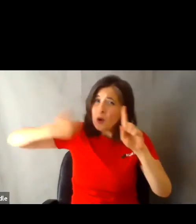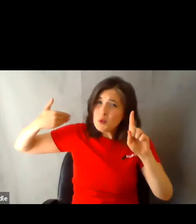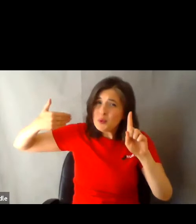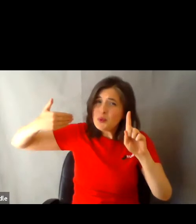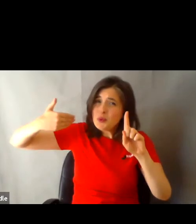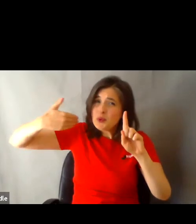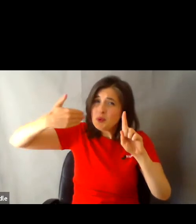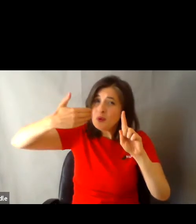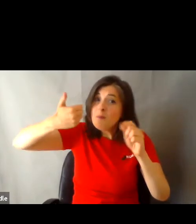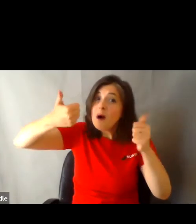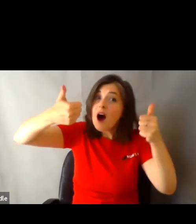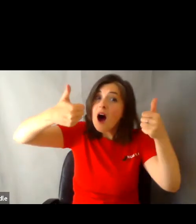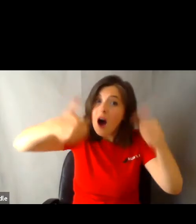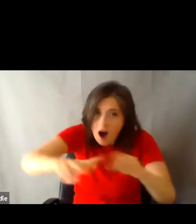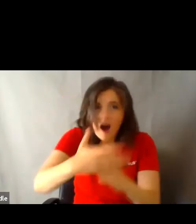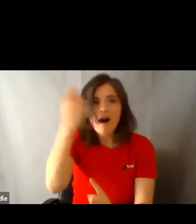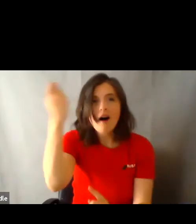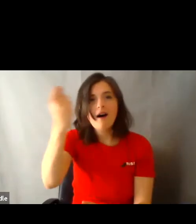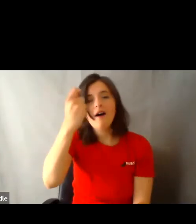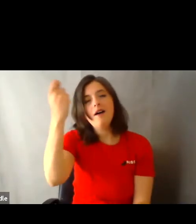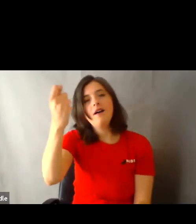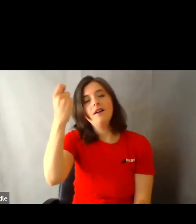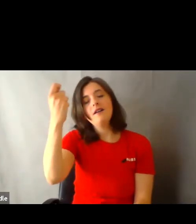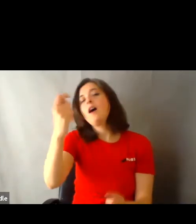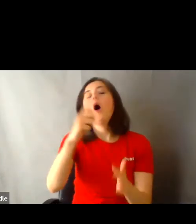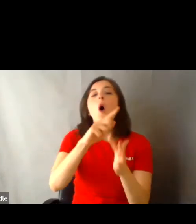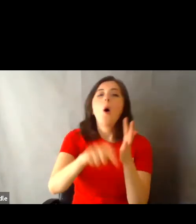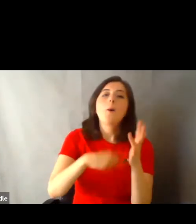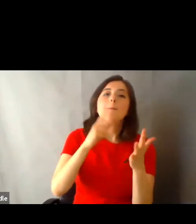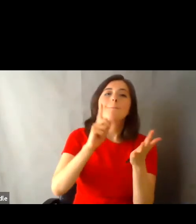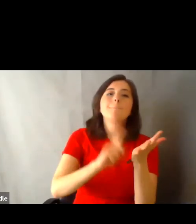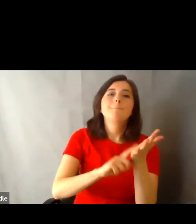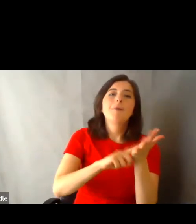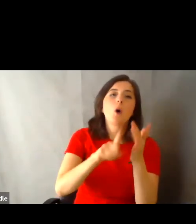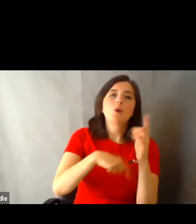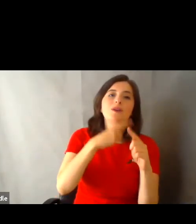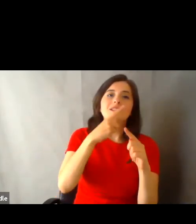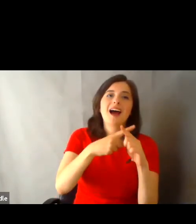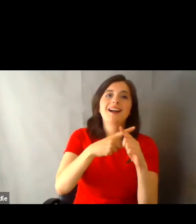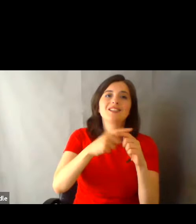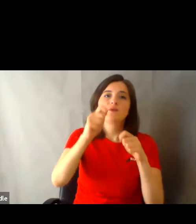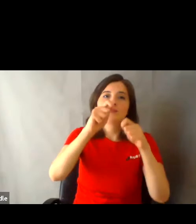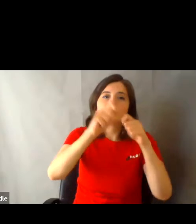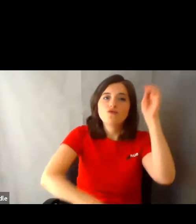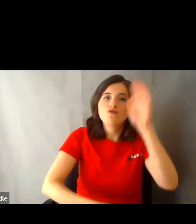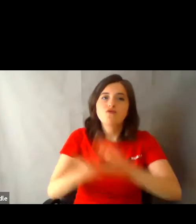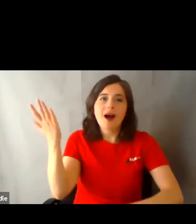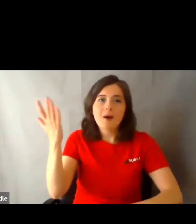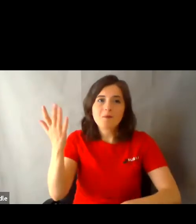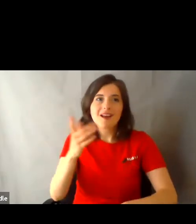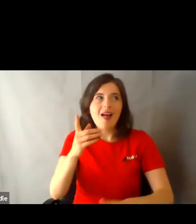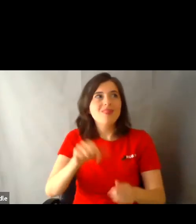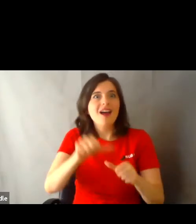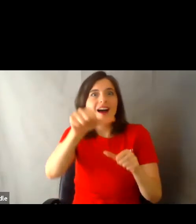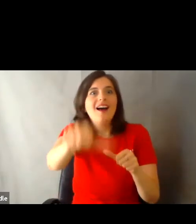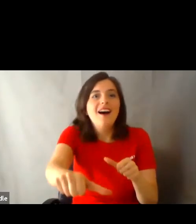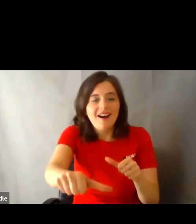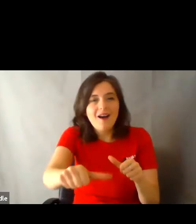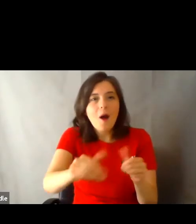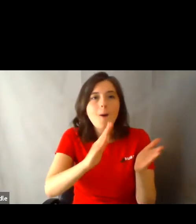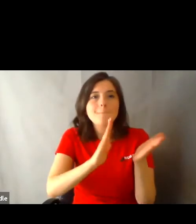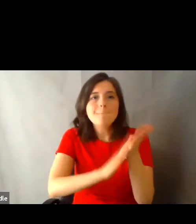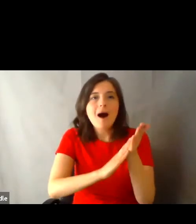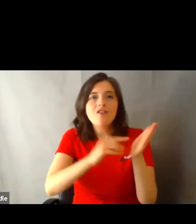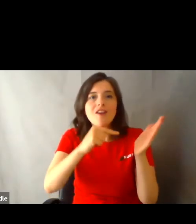hugely successful and the poll tax was scrapped, and that led the way to getting rid of Thatcher. And that's what's facing us with